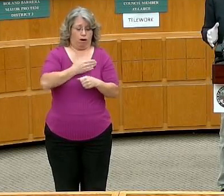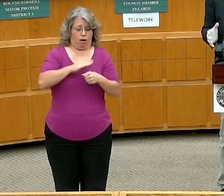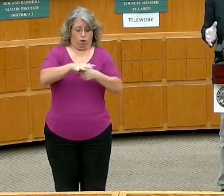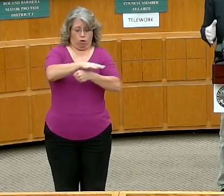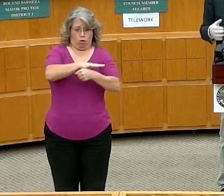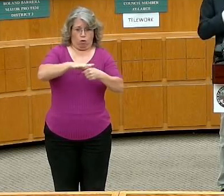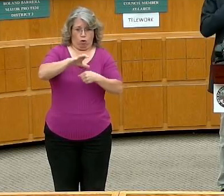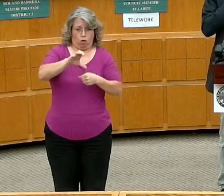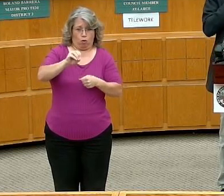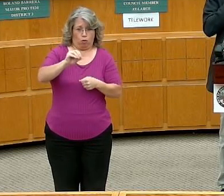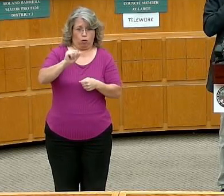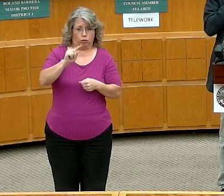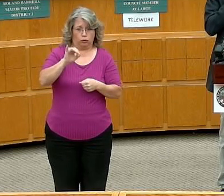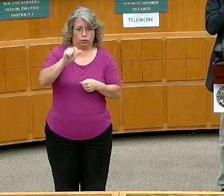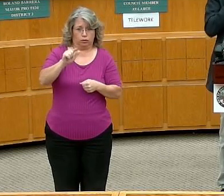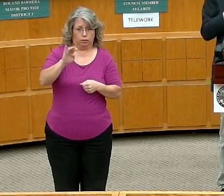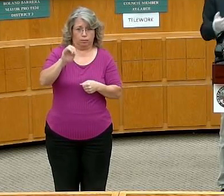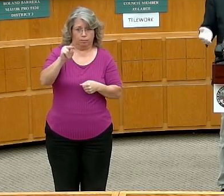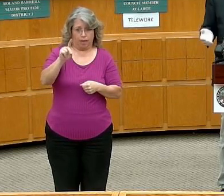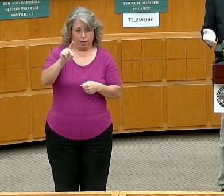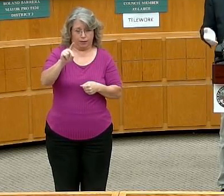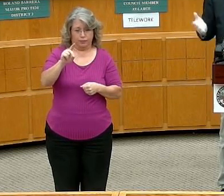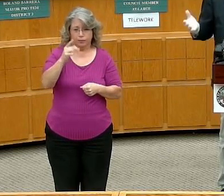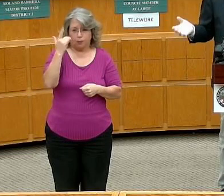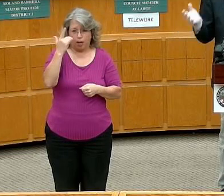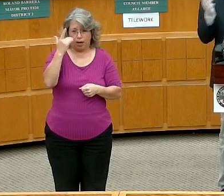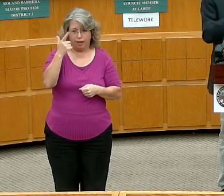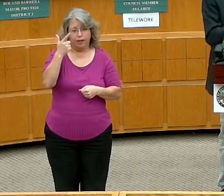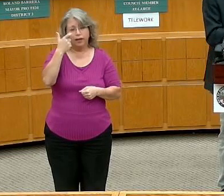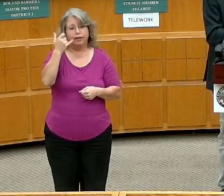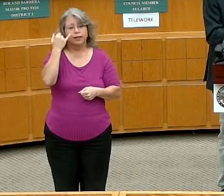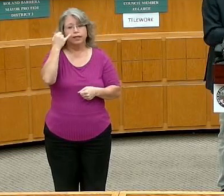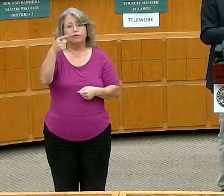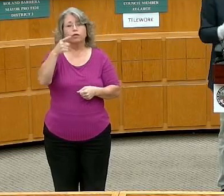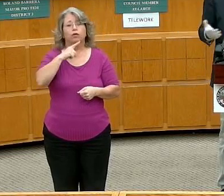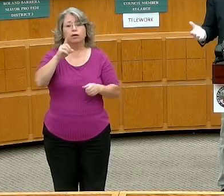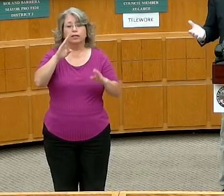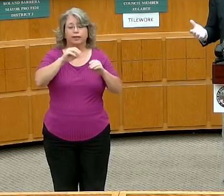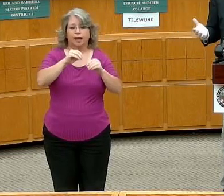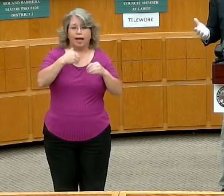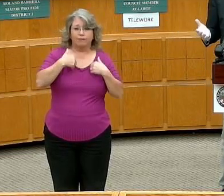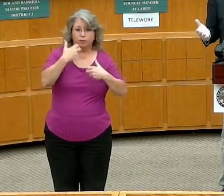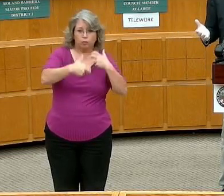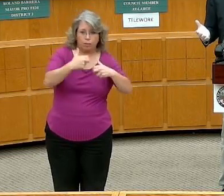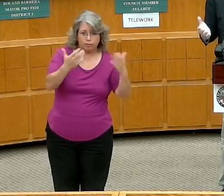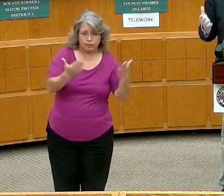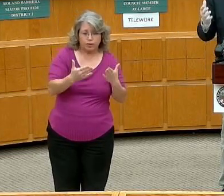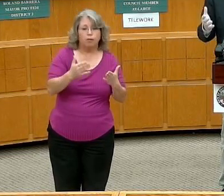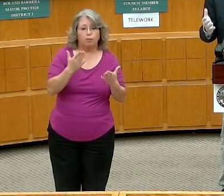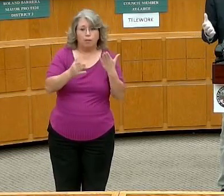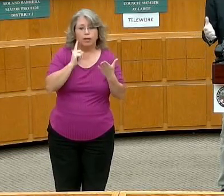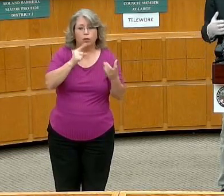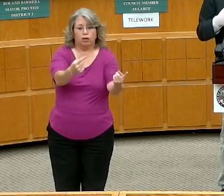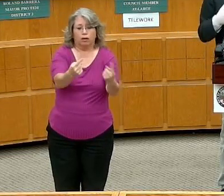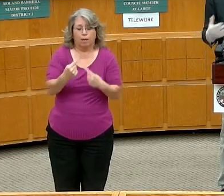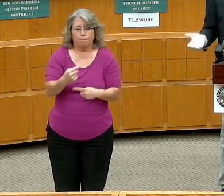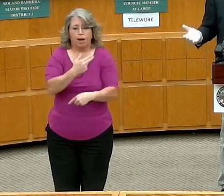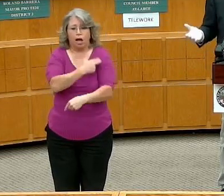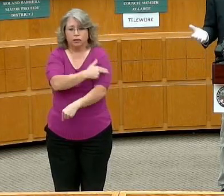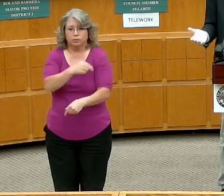coastal bend because if you're in trouble in the coastal bend, you're probably going to go to the hospital here in Corpus Christi. And we're very interested